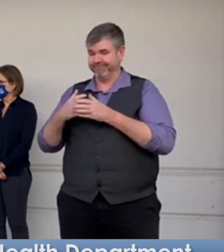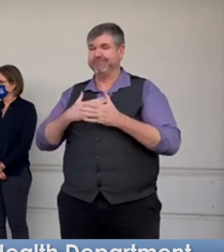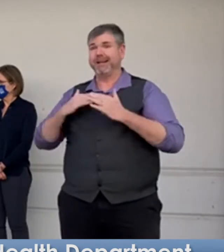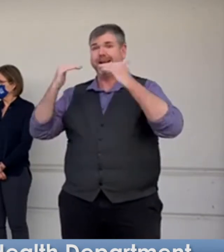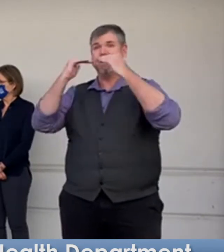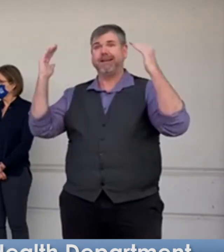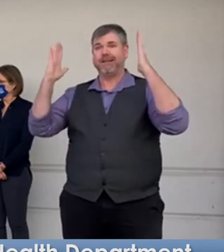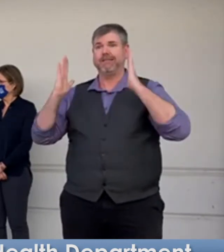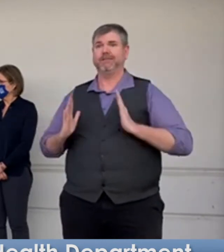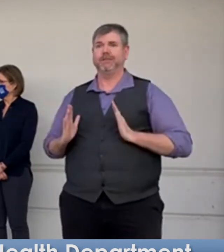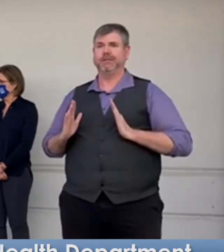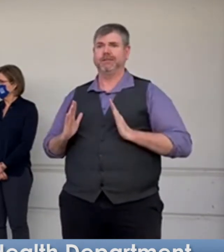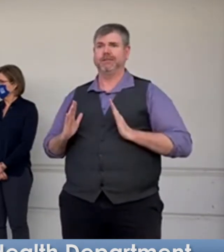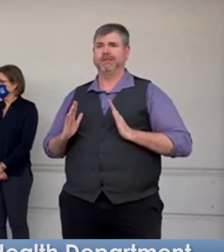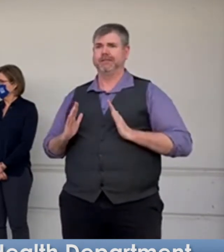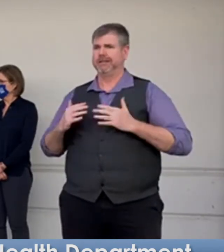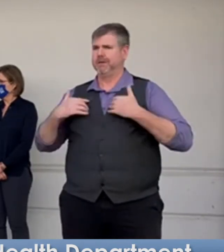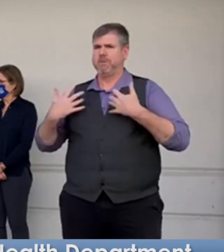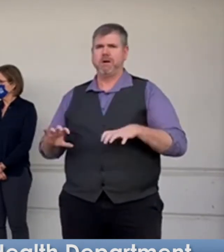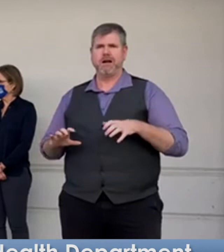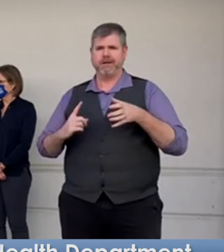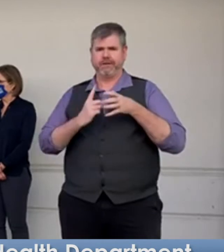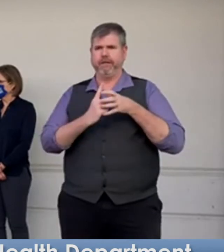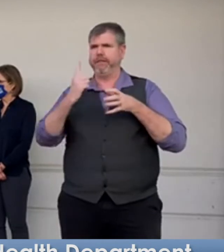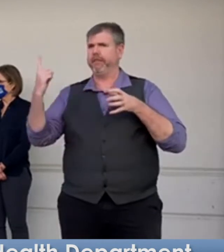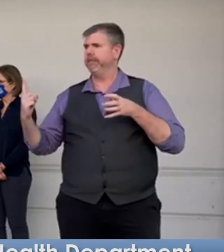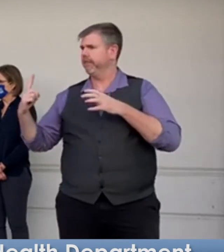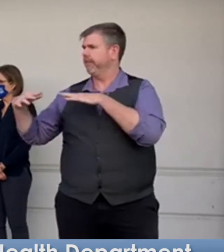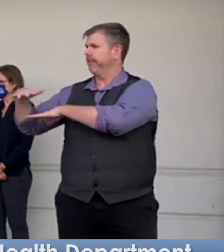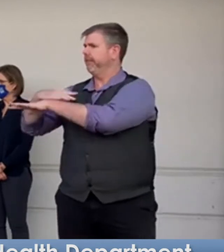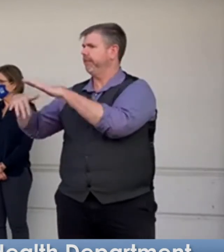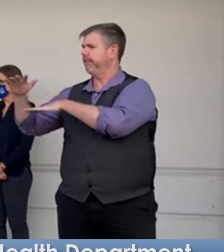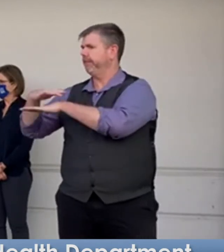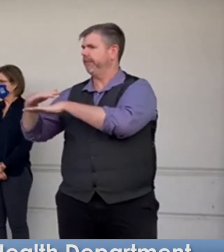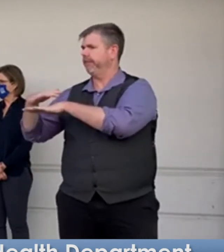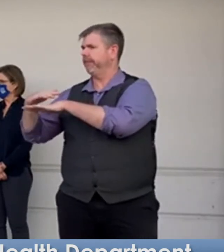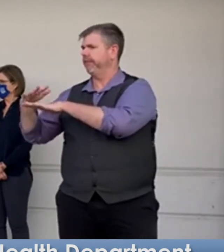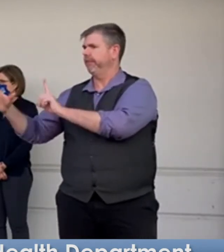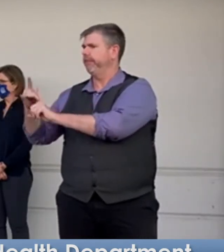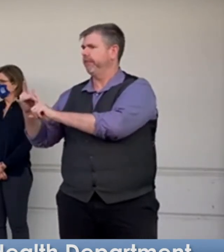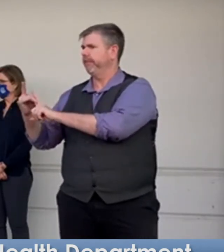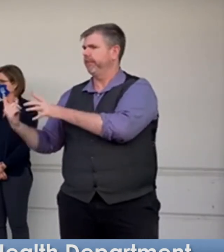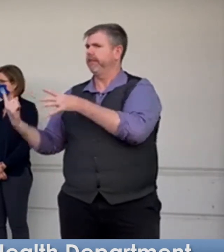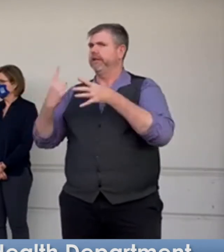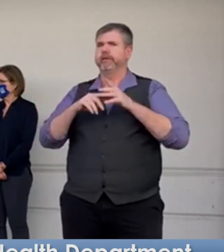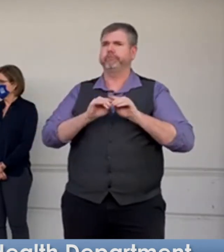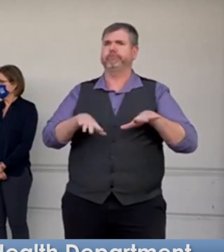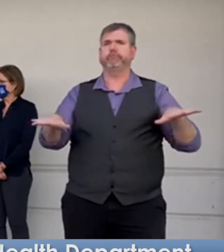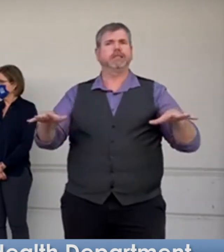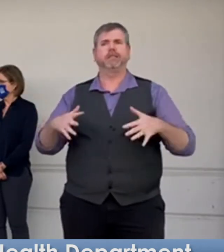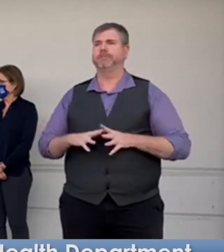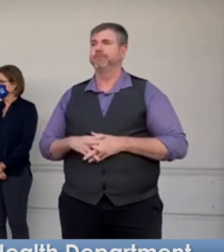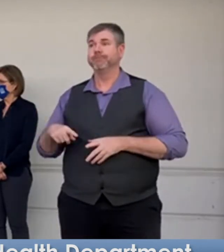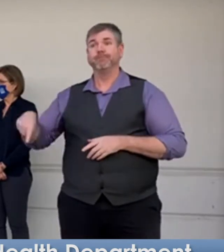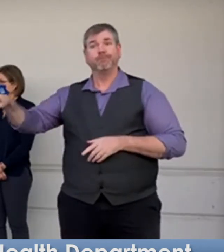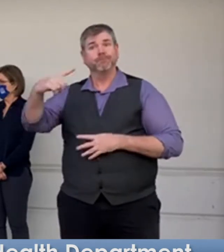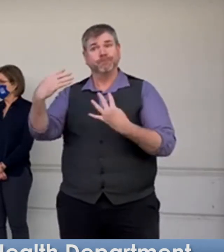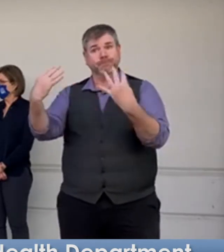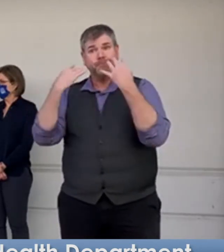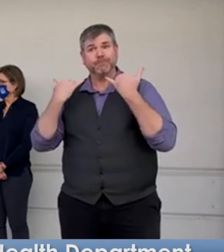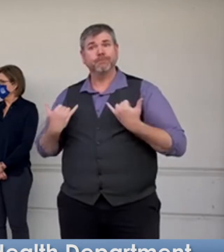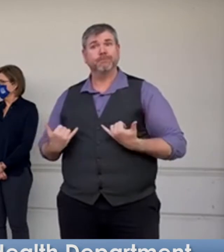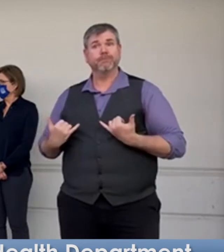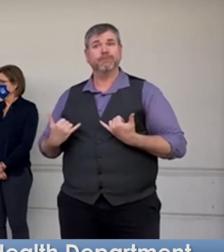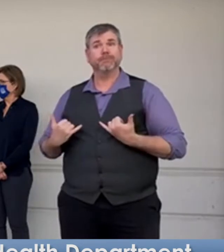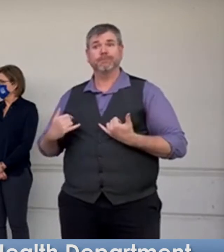this last point. For everybody watching this, if you have not gotten your flu vaccine, you can go to the